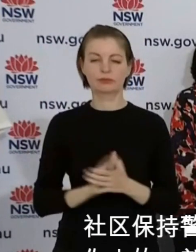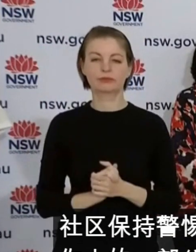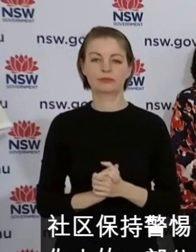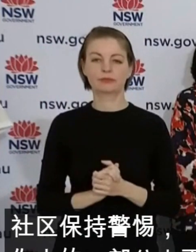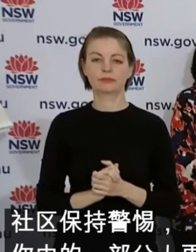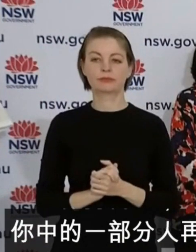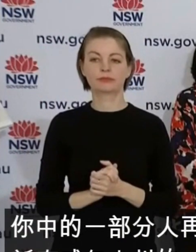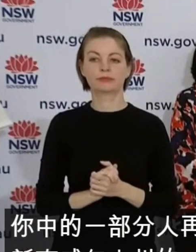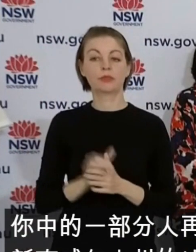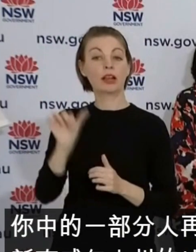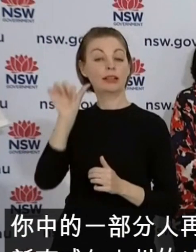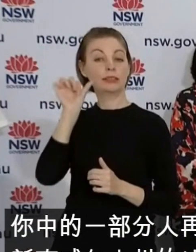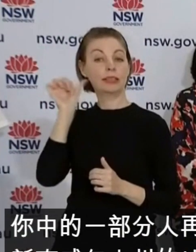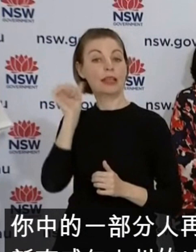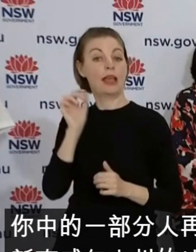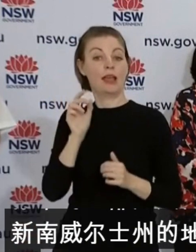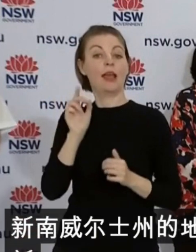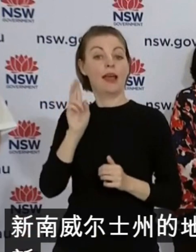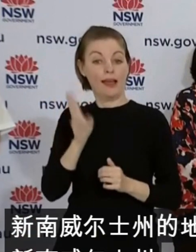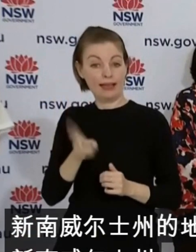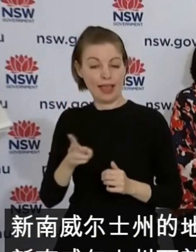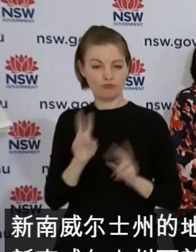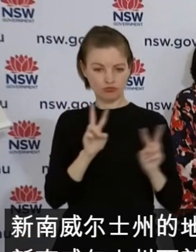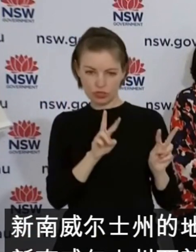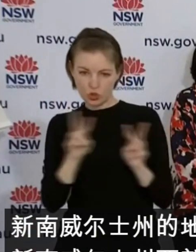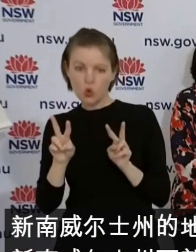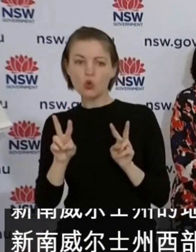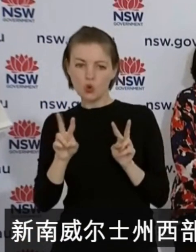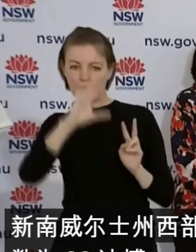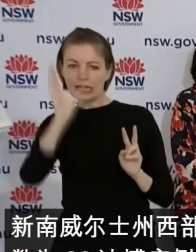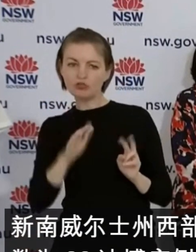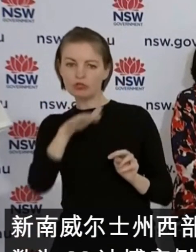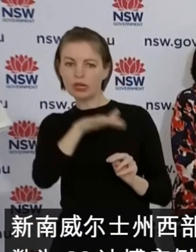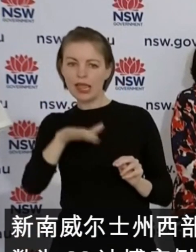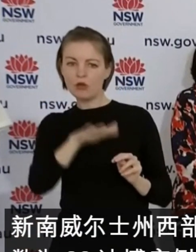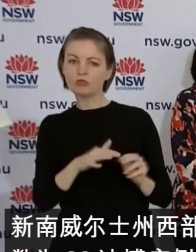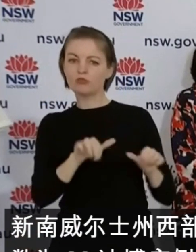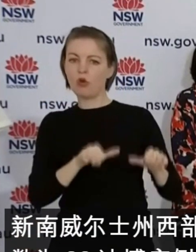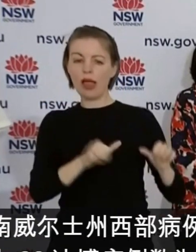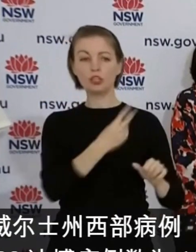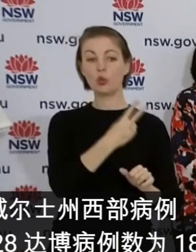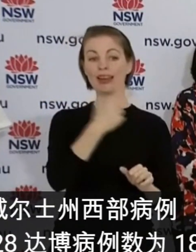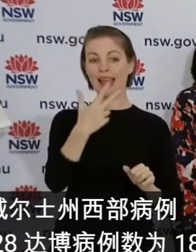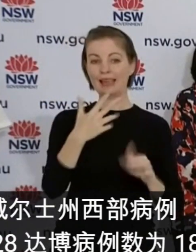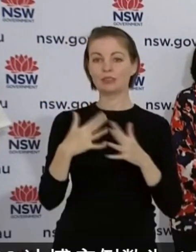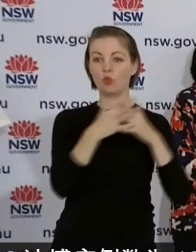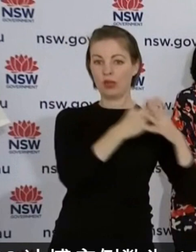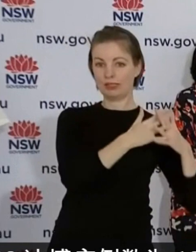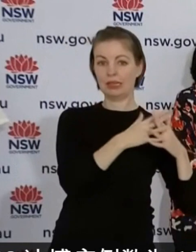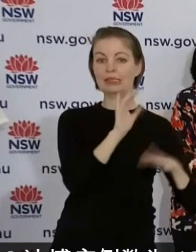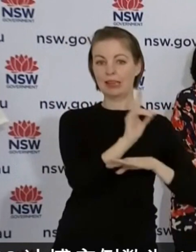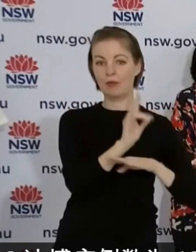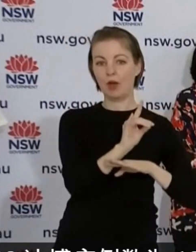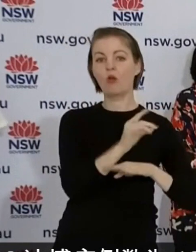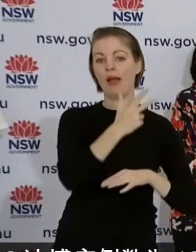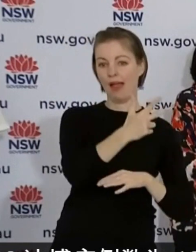news overnight, again, we're stable in regional and rural New South Wales. Western New South Wales case numbers were 28, Dubbo had 18 cases,